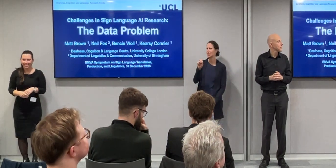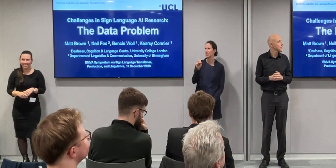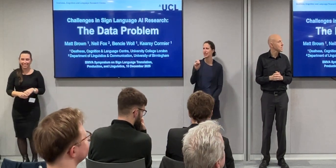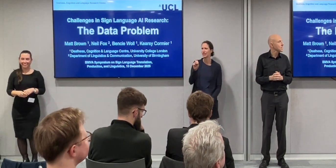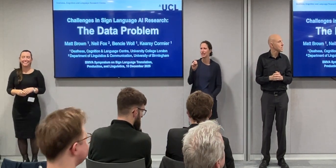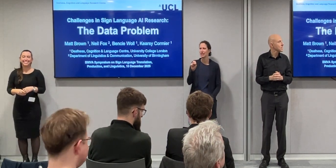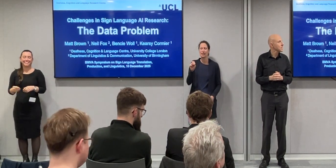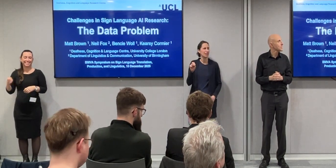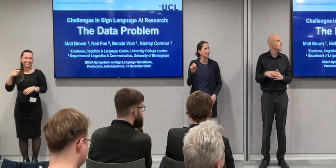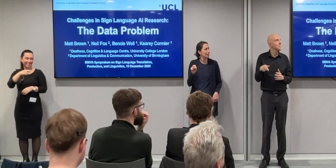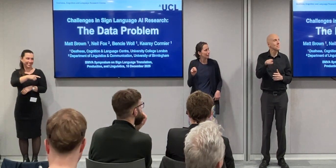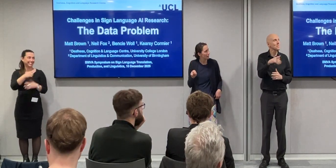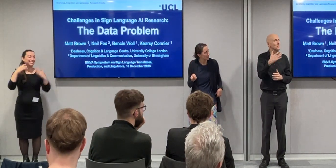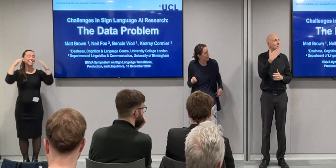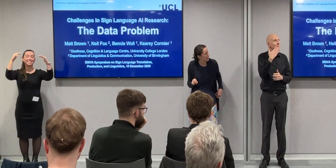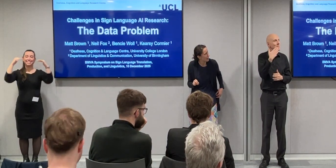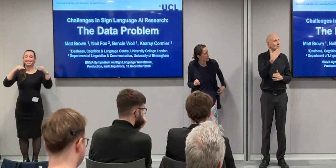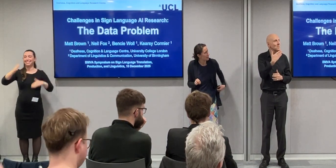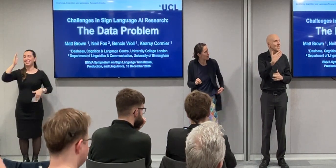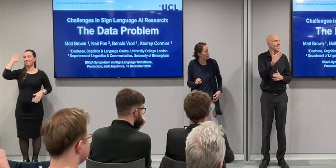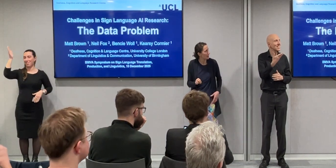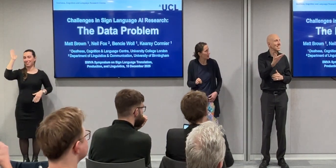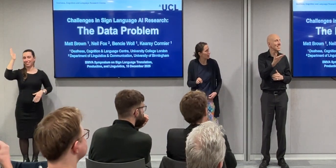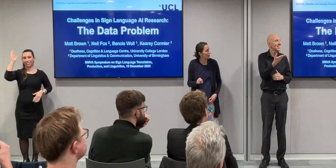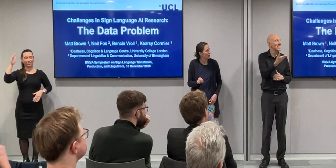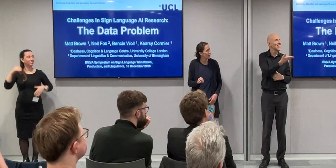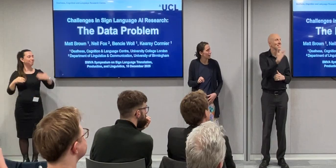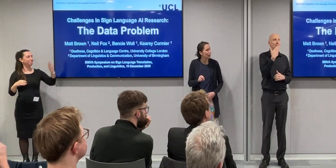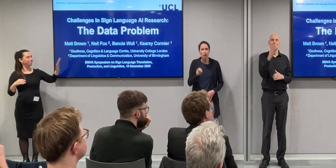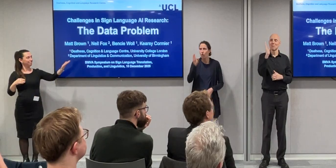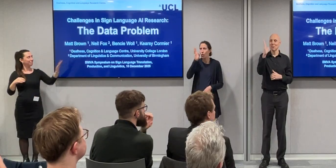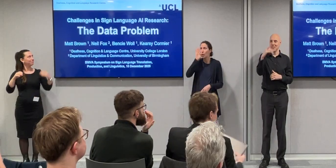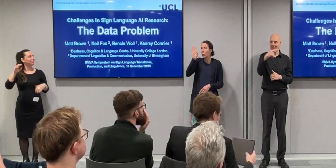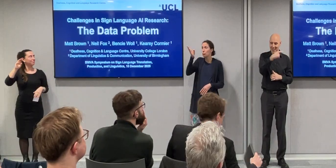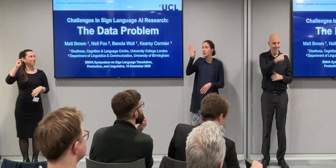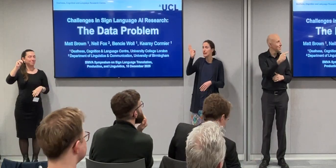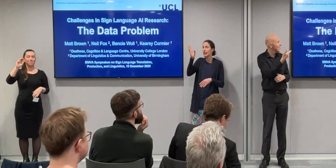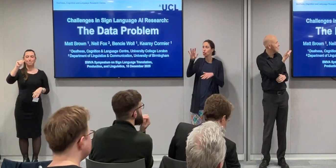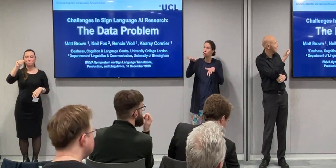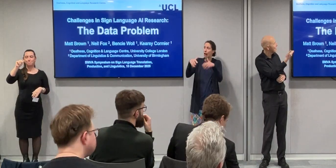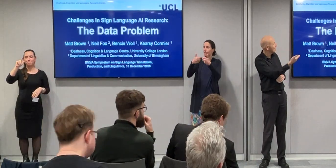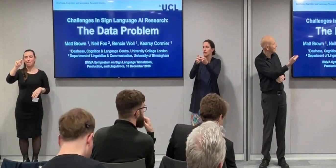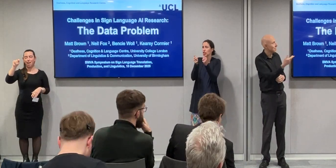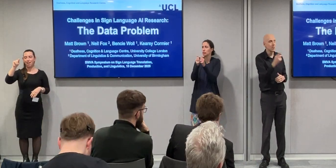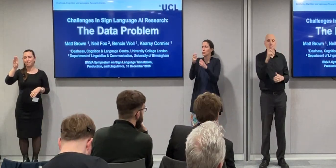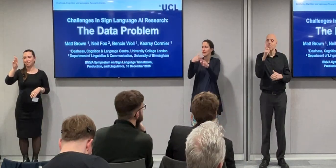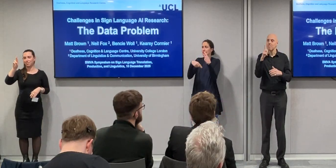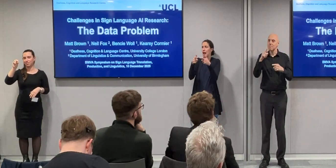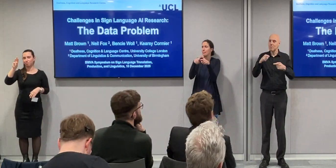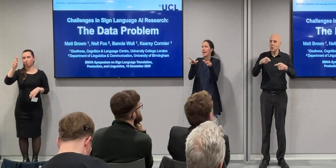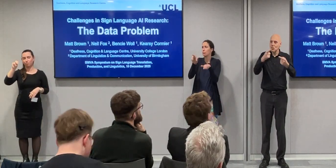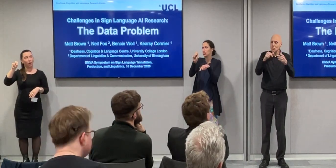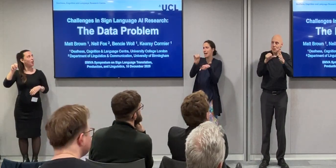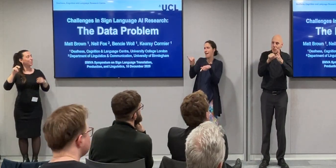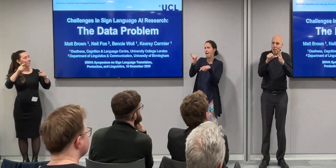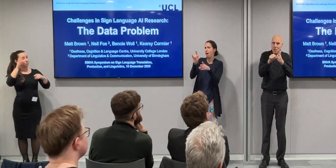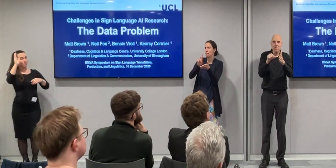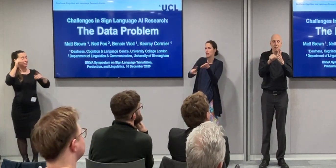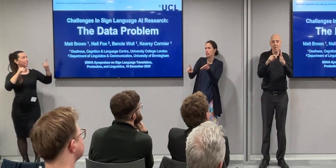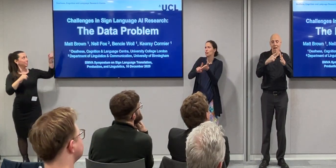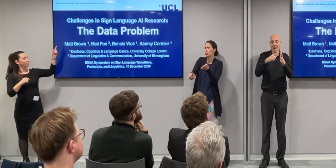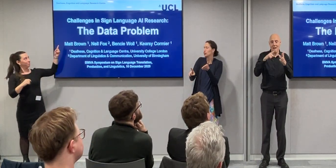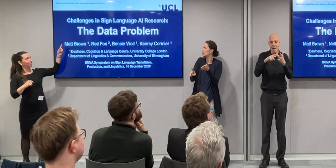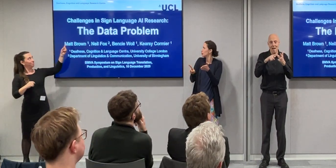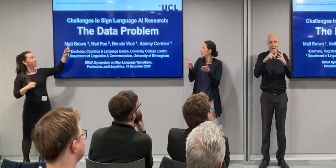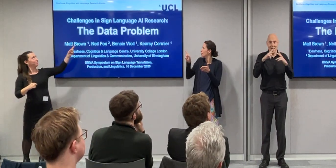Let's begin. Sorry. He'll be presenting challenges in sign language AI research,